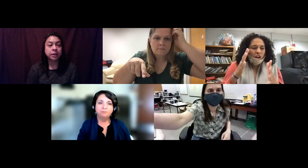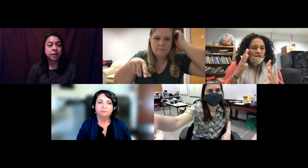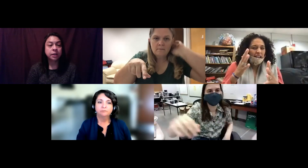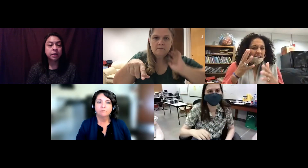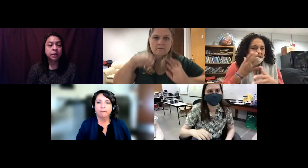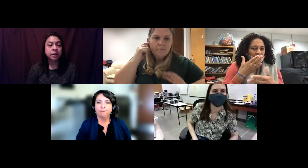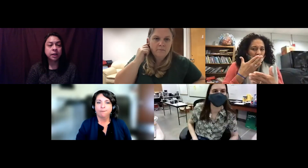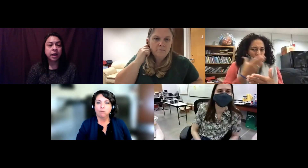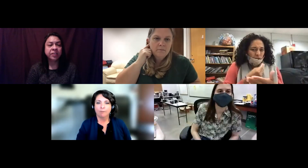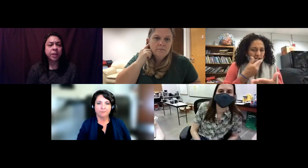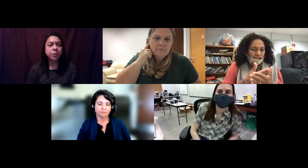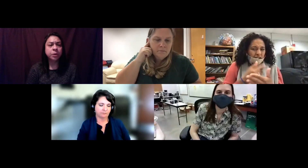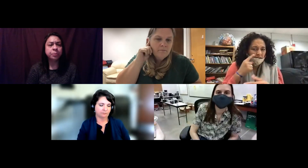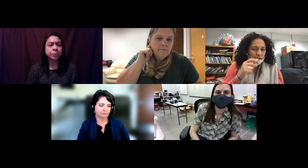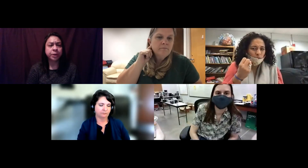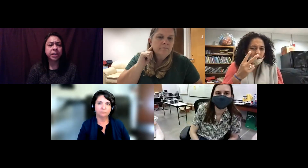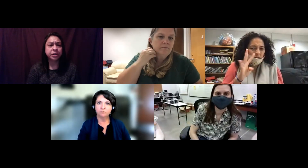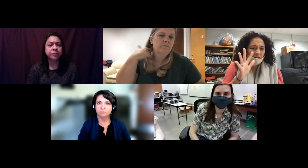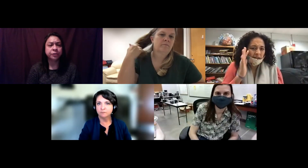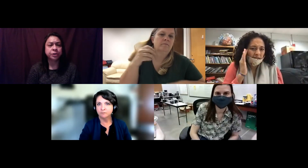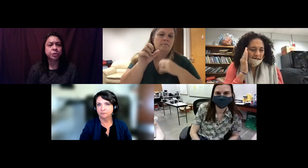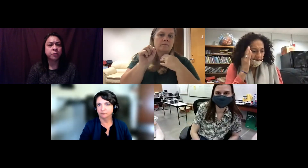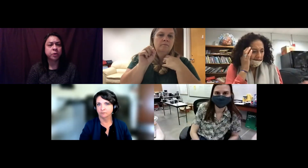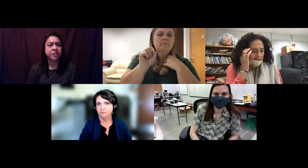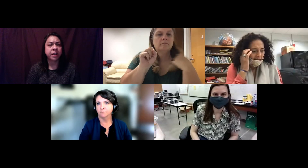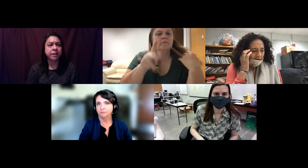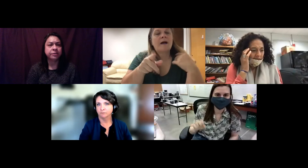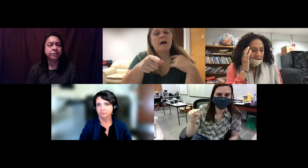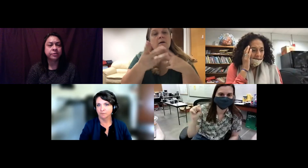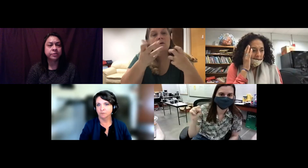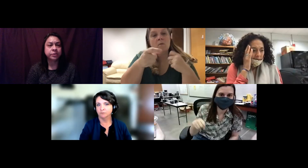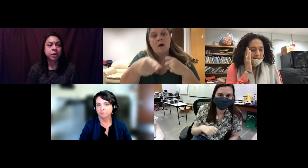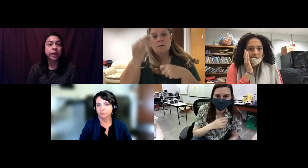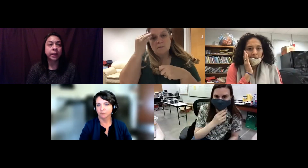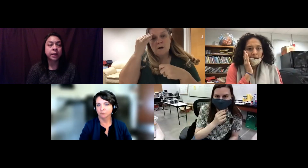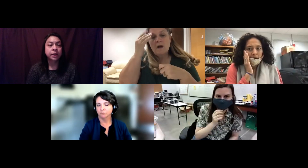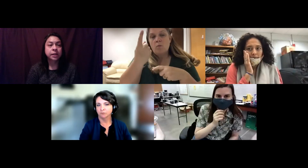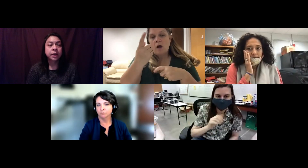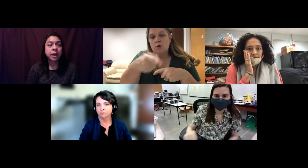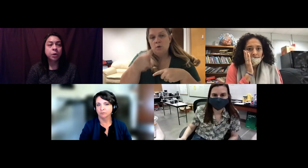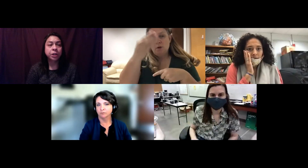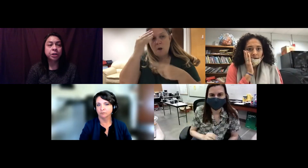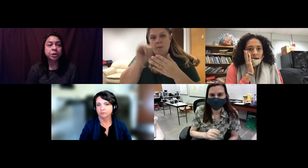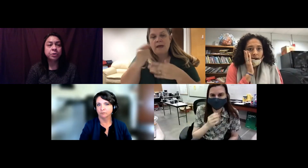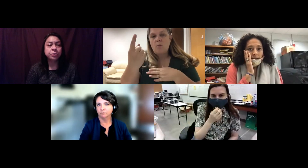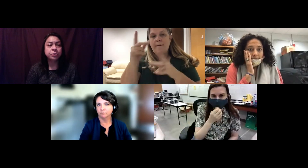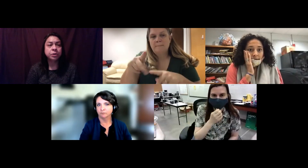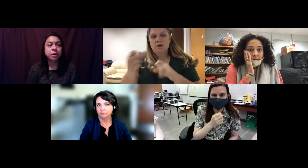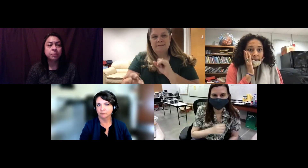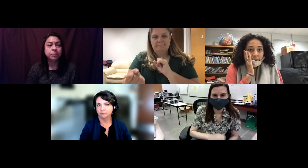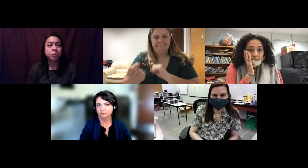then I think we're pretty good for 12:45. Okay, I want you to